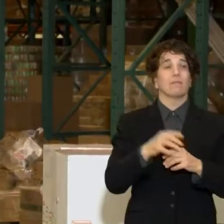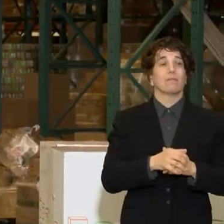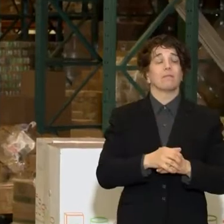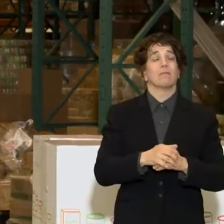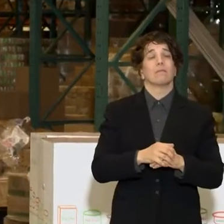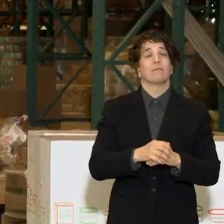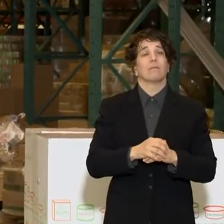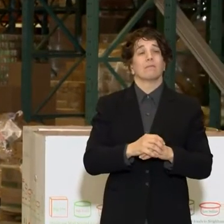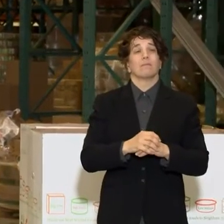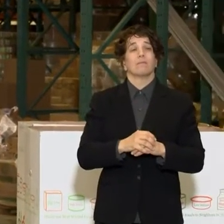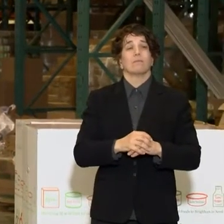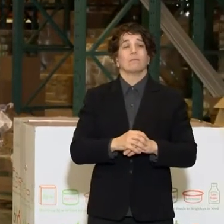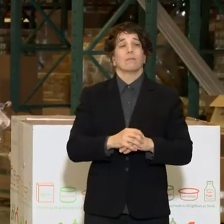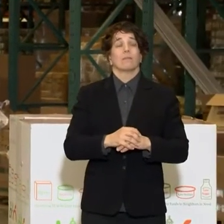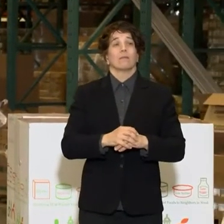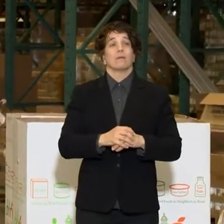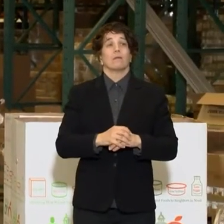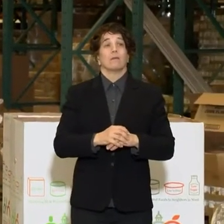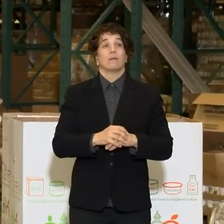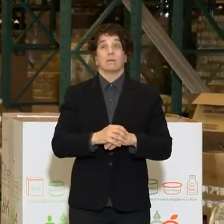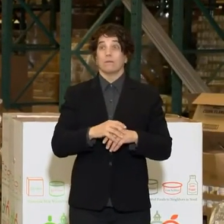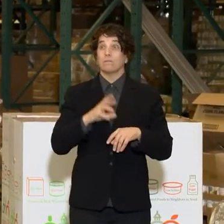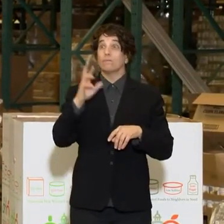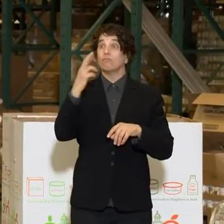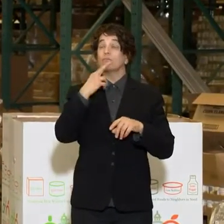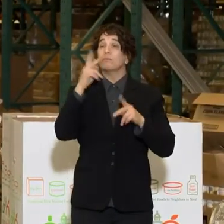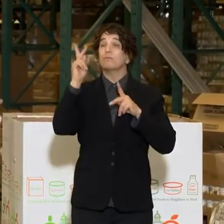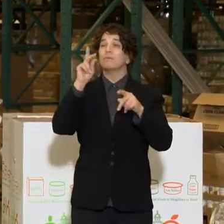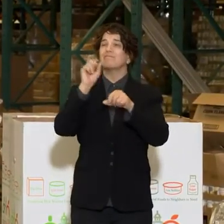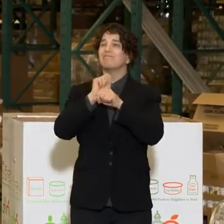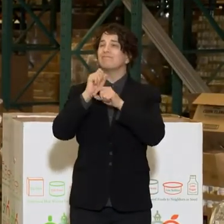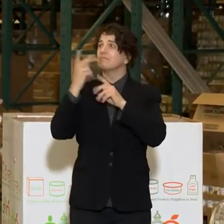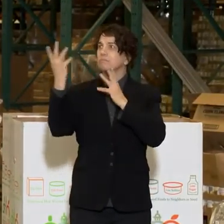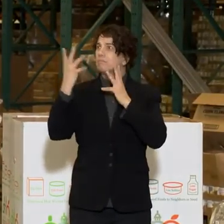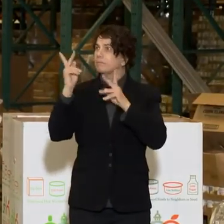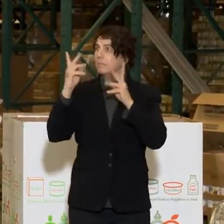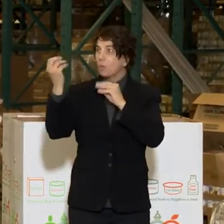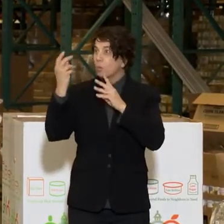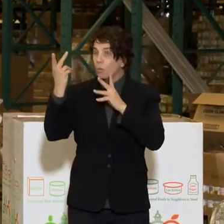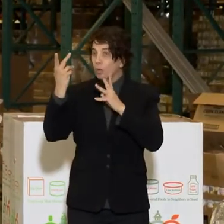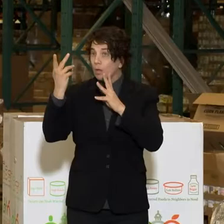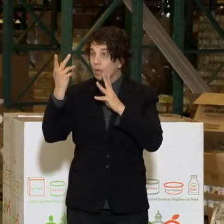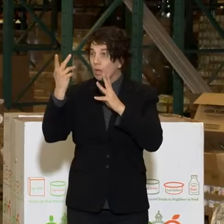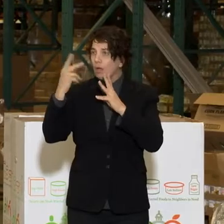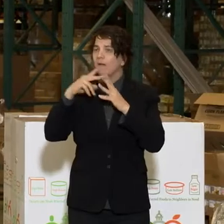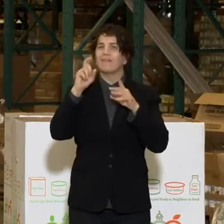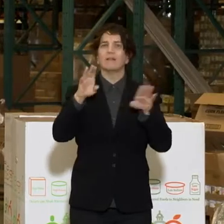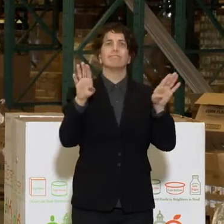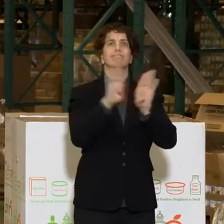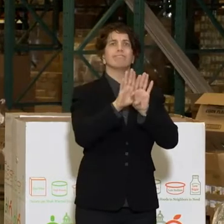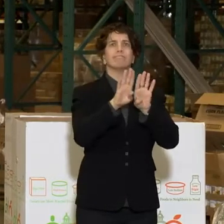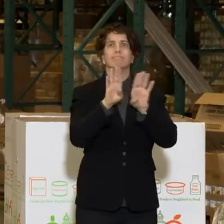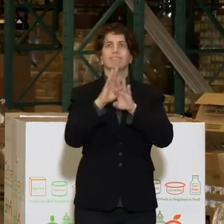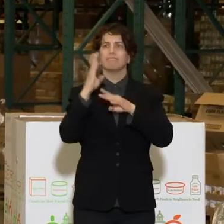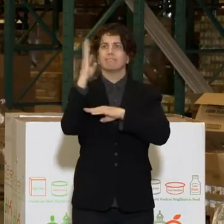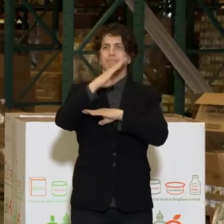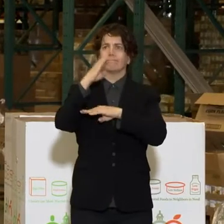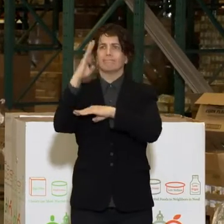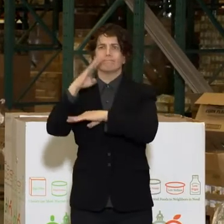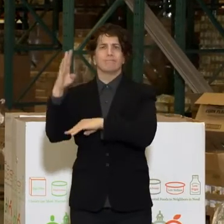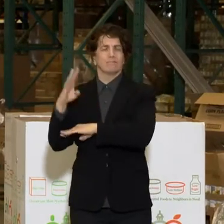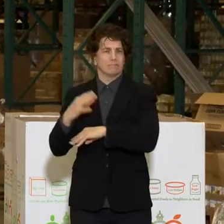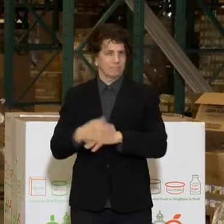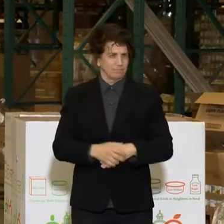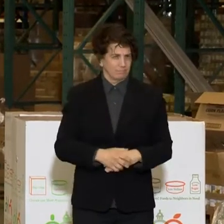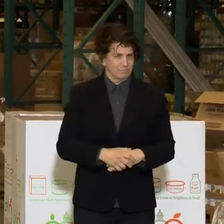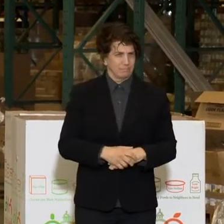and are not getting paid. The babysitters who unexpectedly had no children to watch because